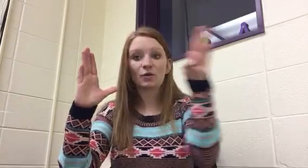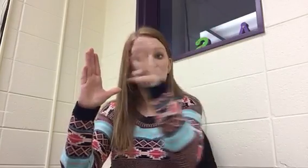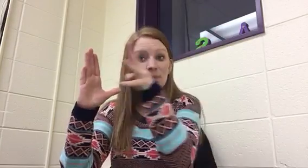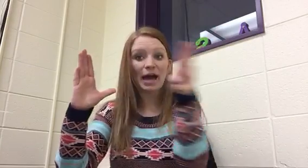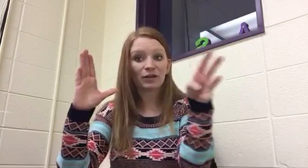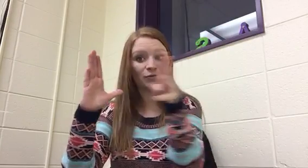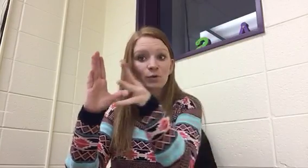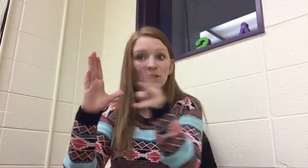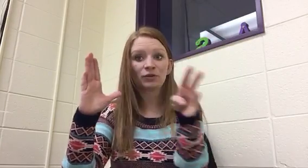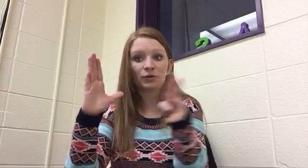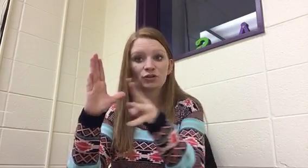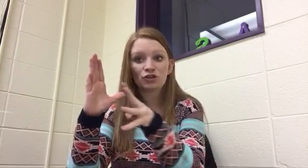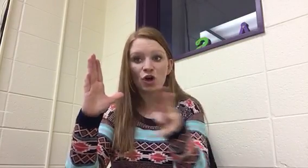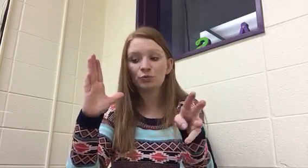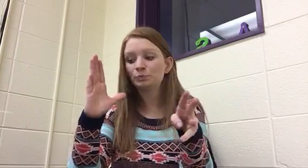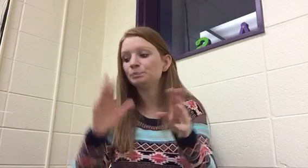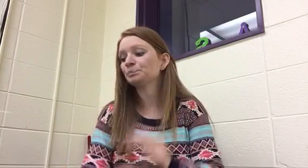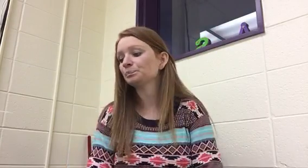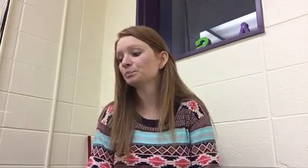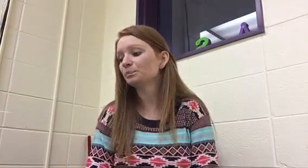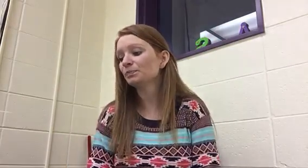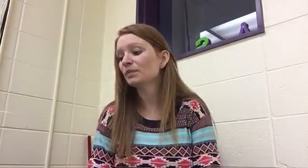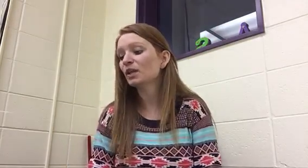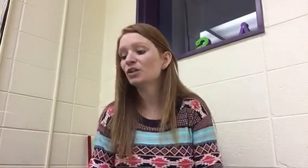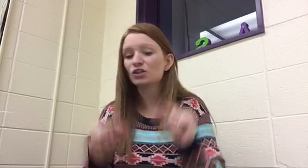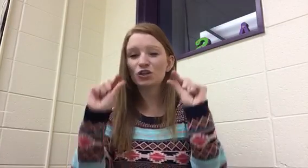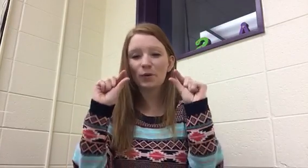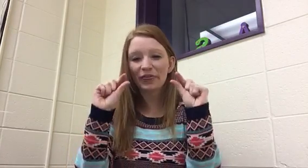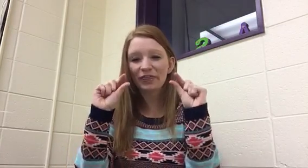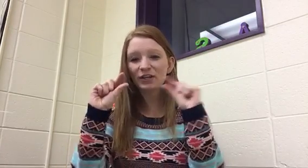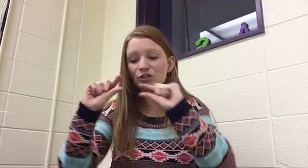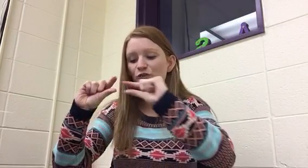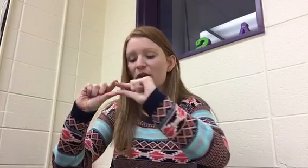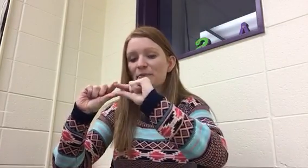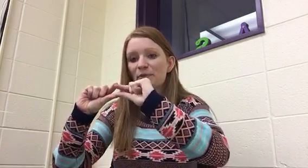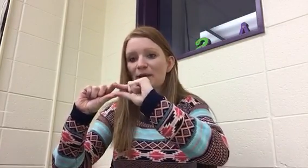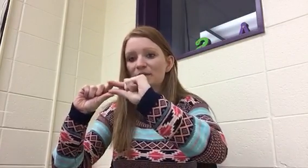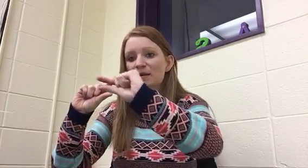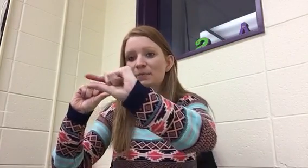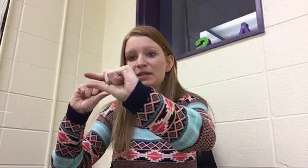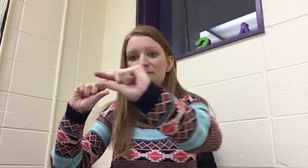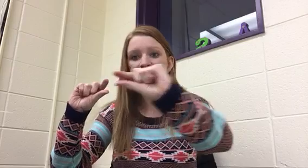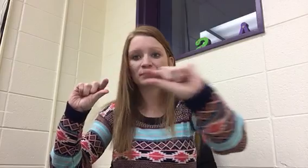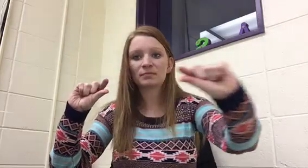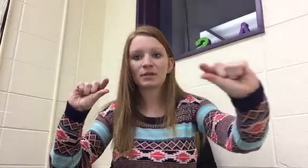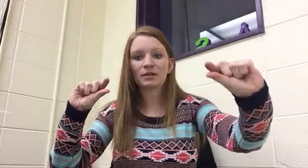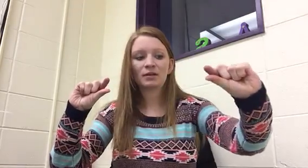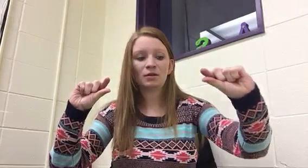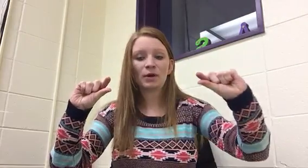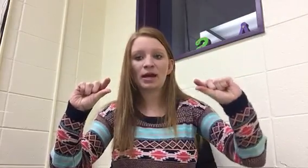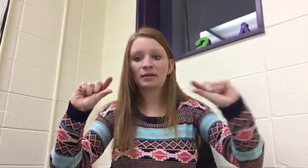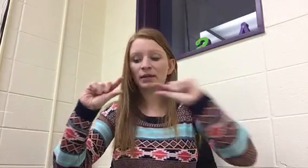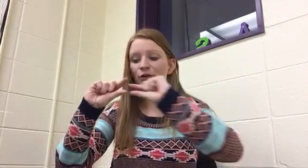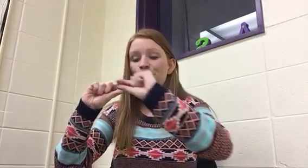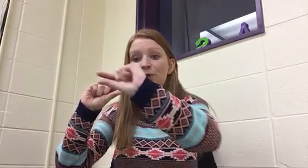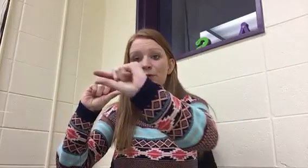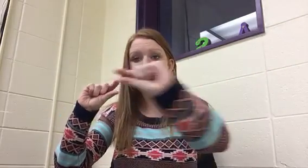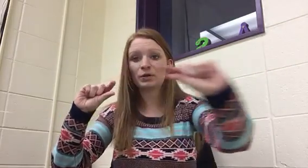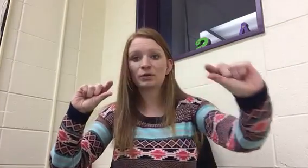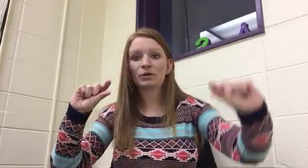going back and forth, you could show. To show a thin stripe around something, okay, like a room,